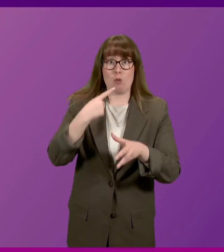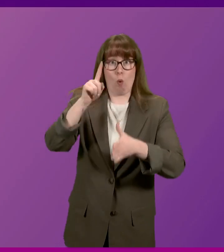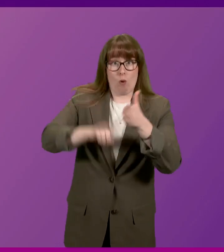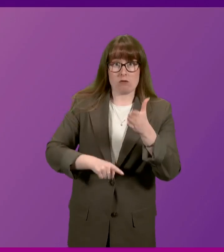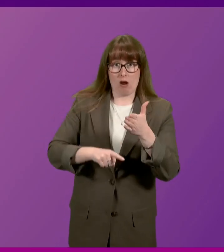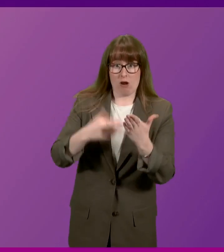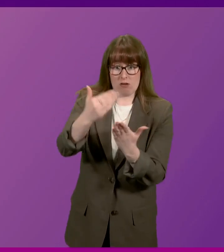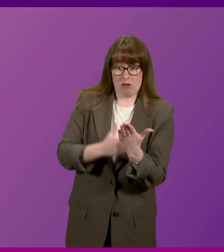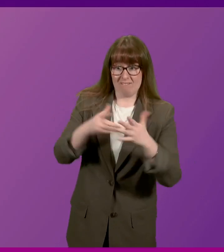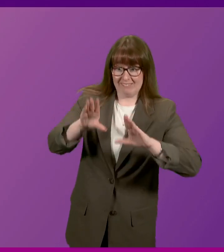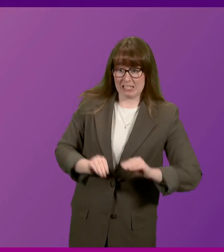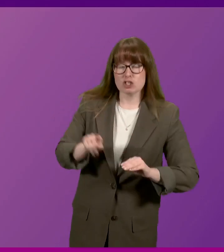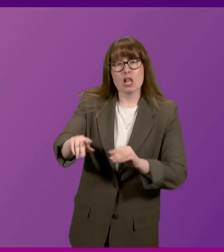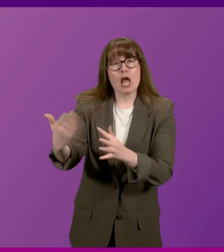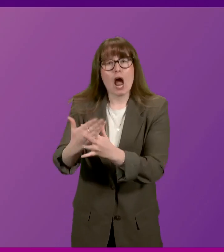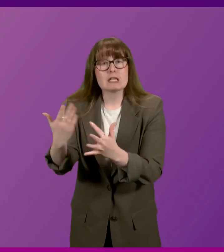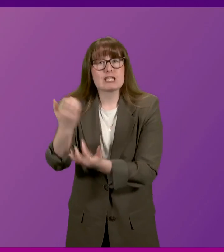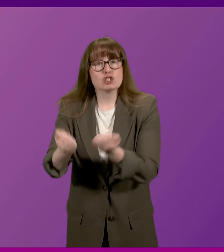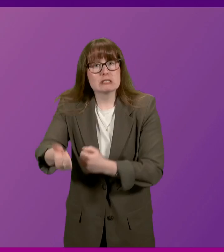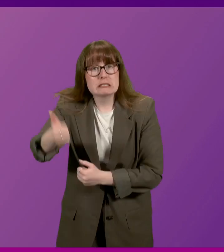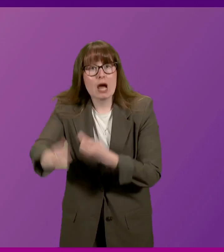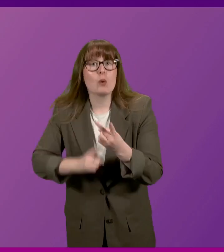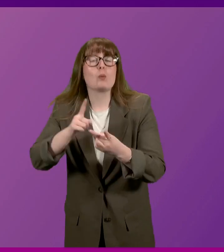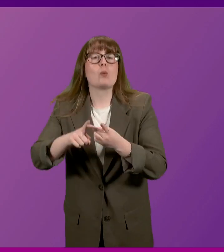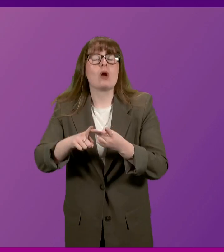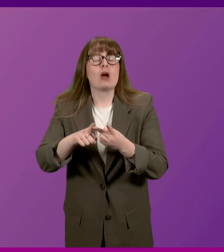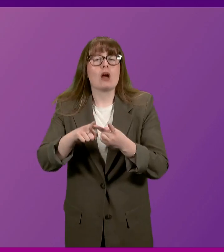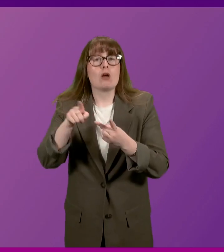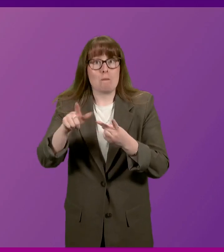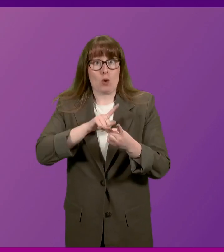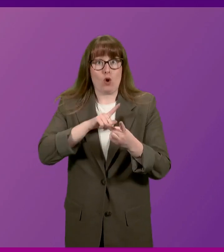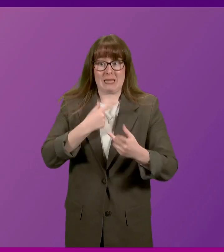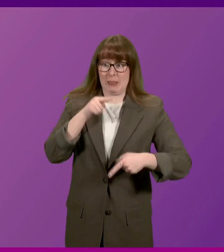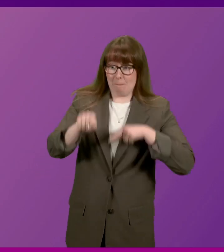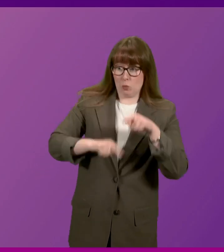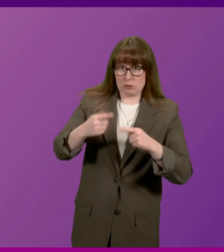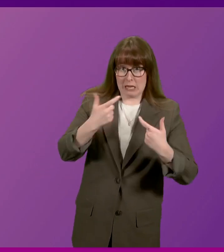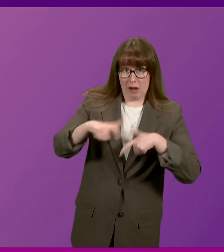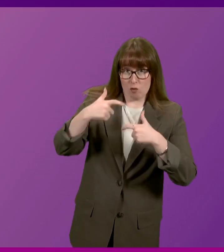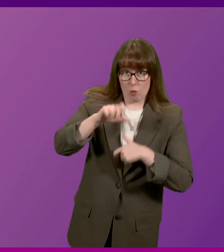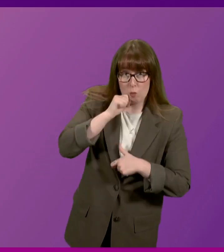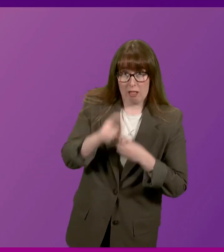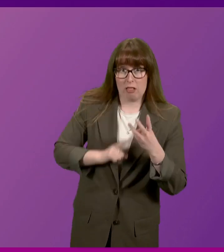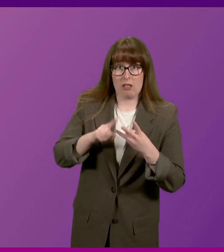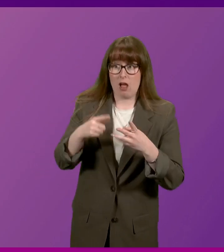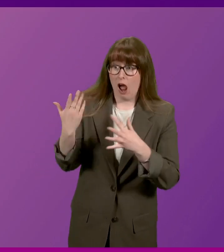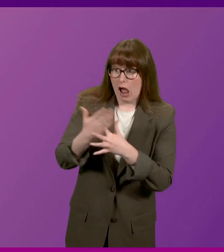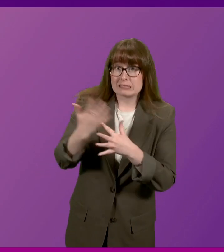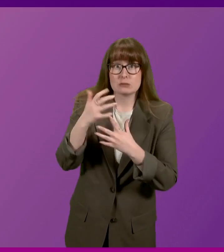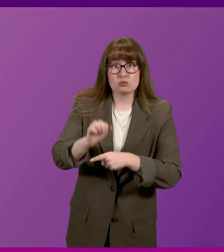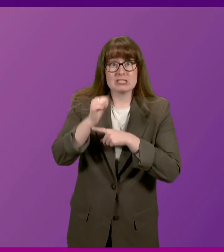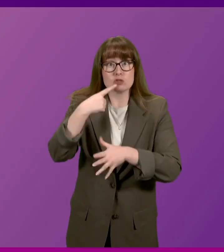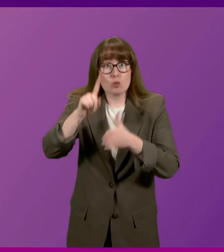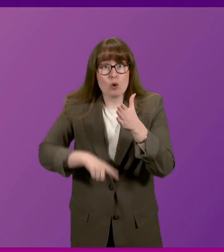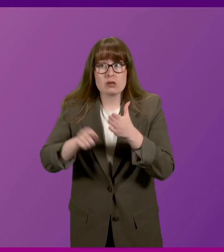they access justice? How could they access, because the abuse would continue, how could they access protection orders so they carried